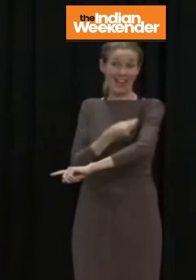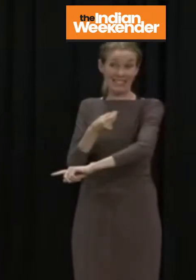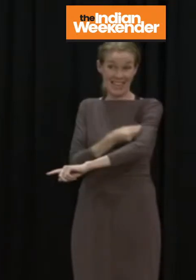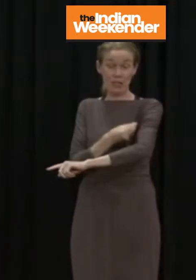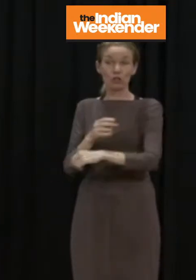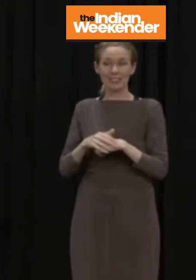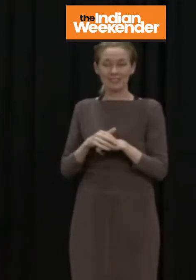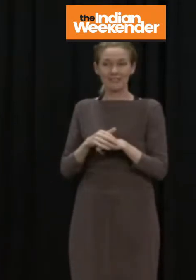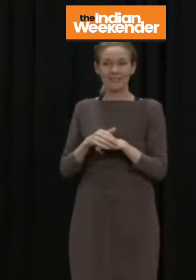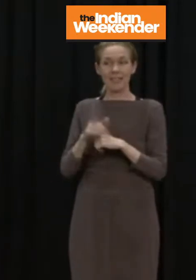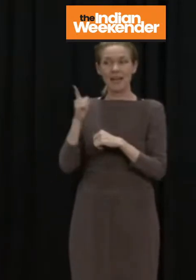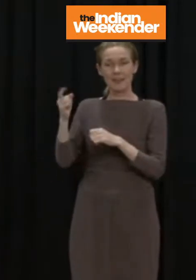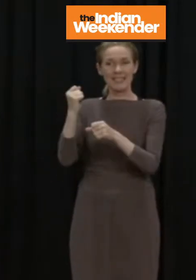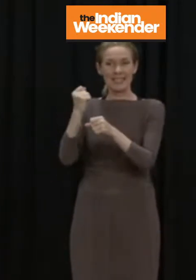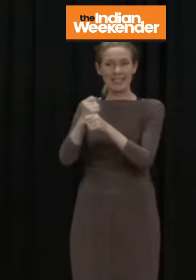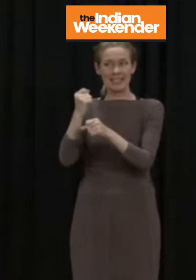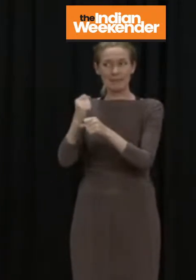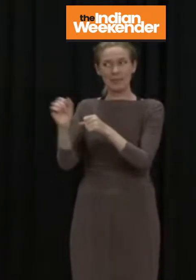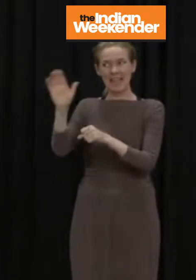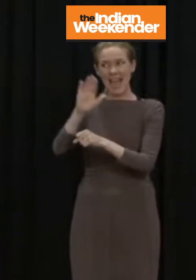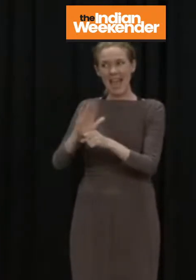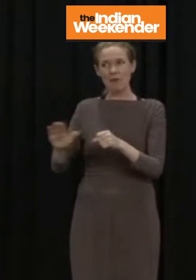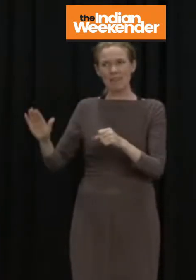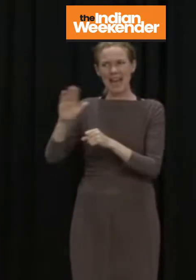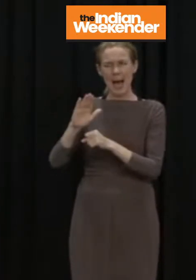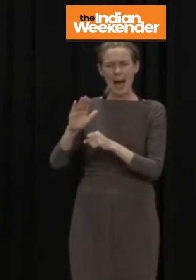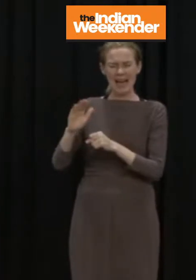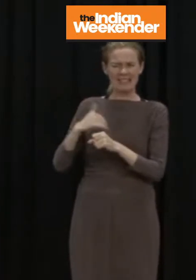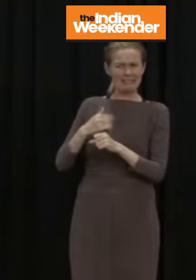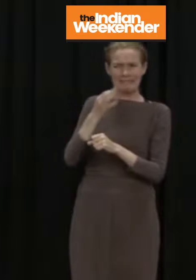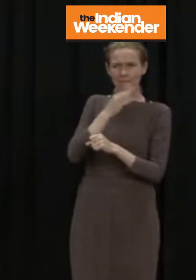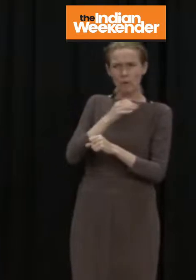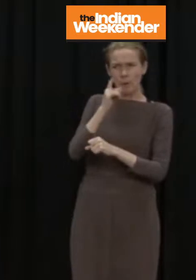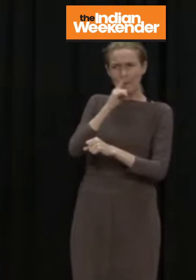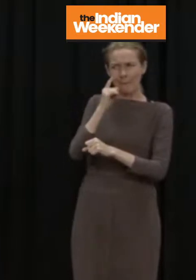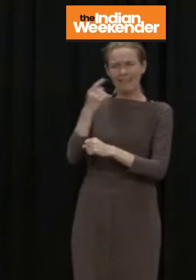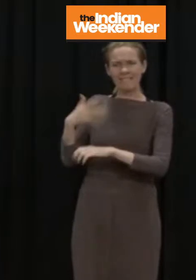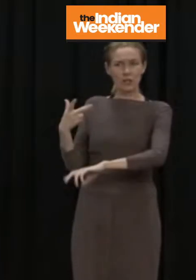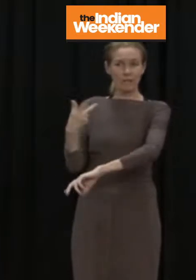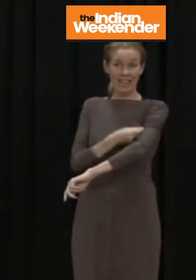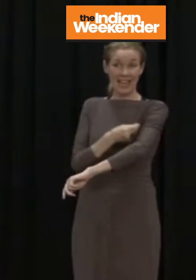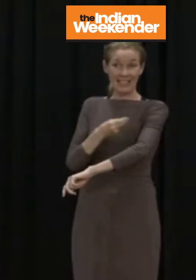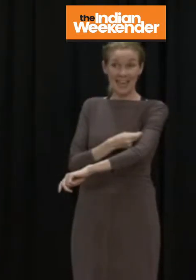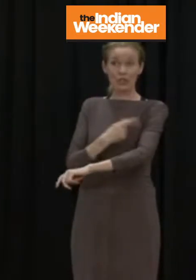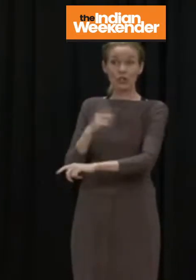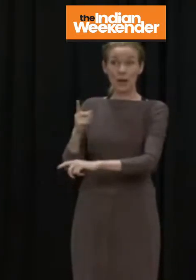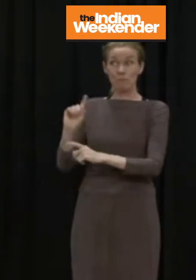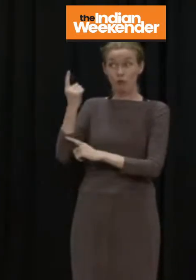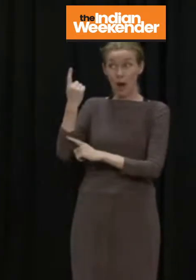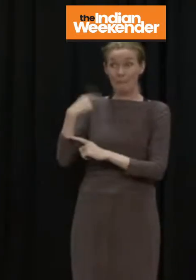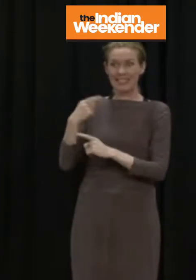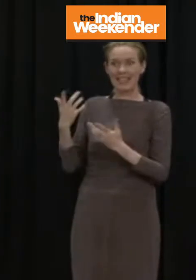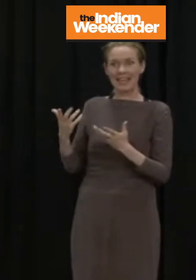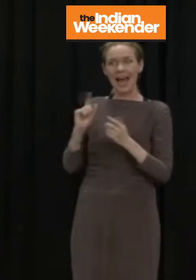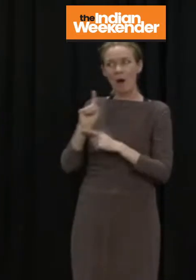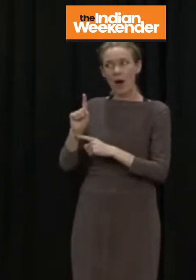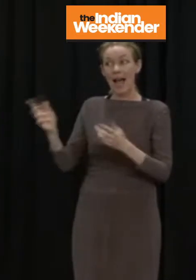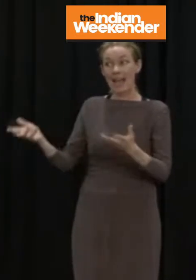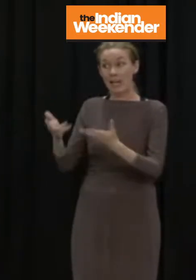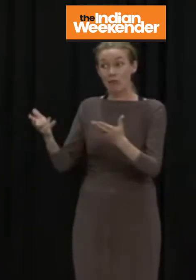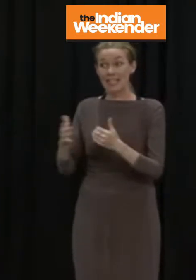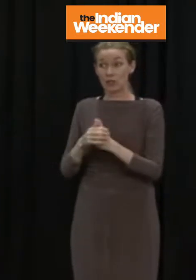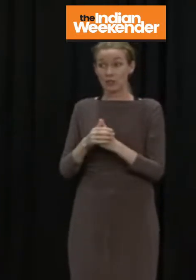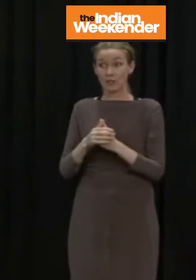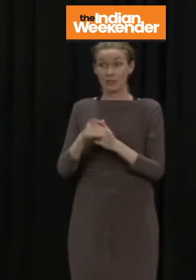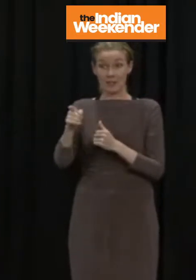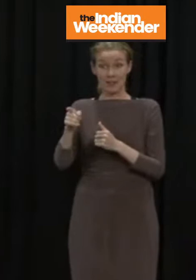of the parts of the country where we need to do better, and so she's doing some activity up there. Do you think her presence up there will help? I believe so,